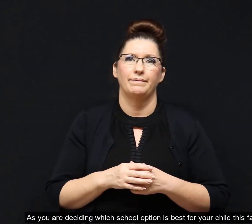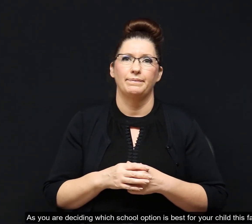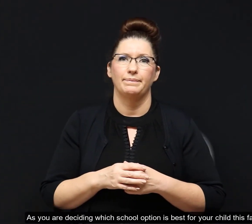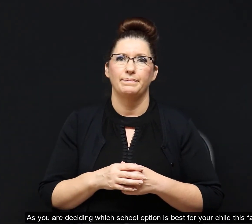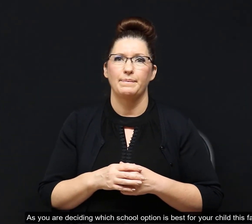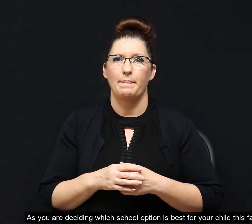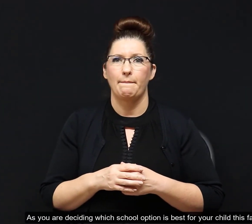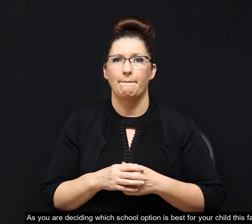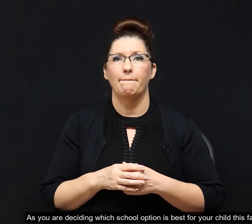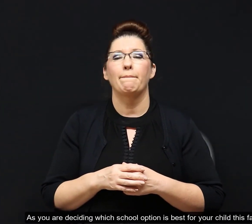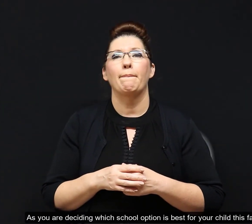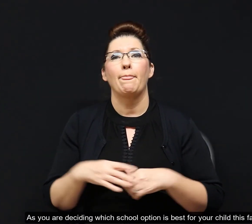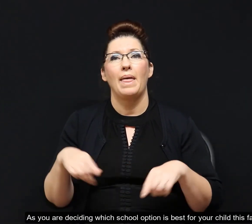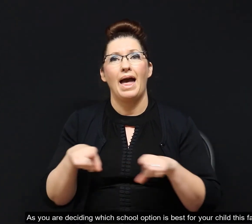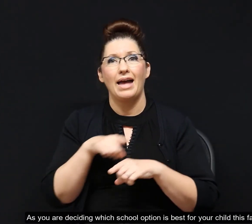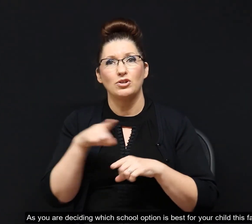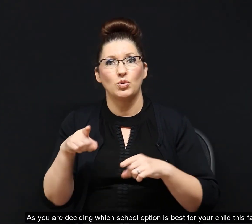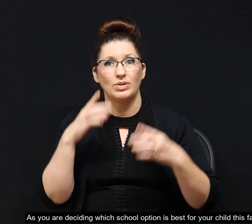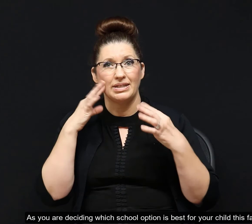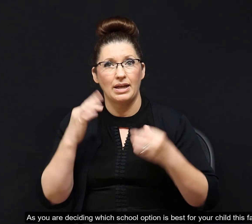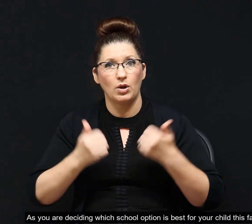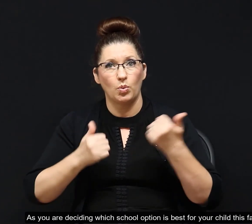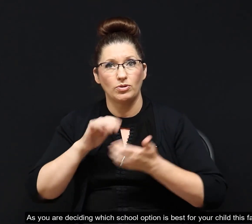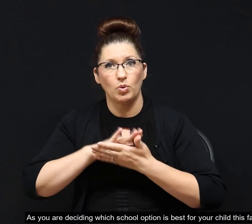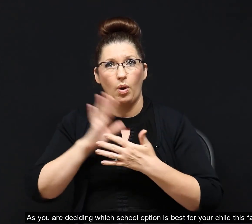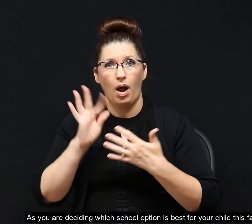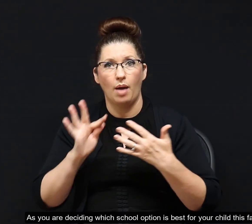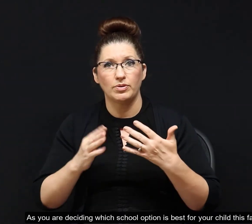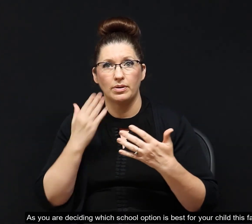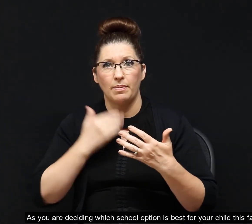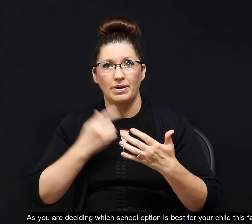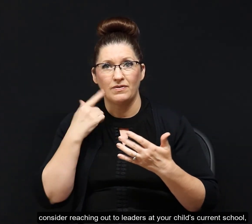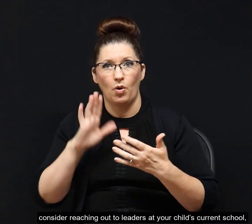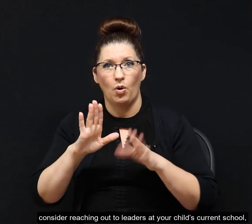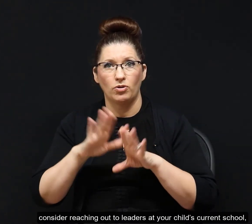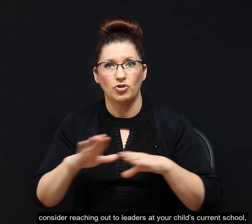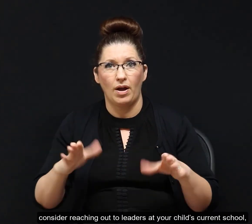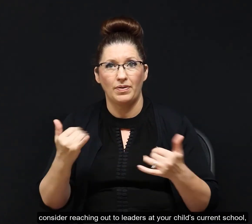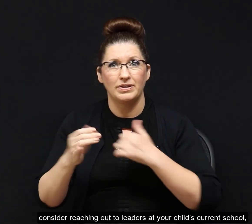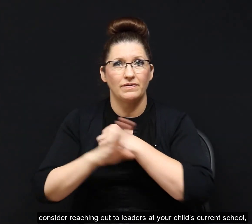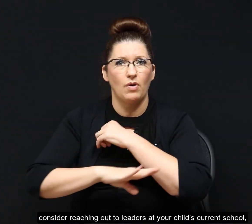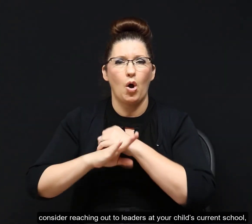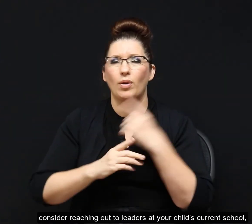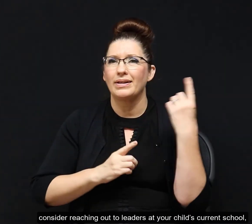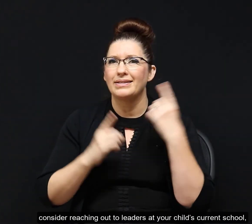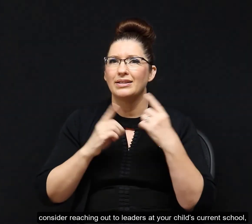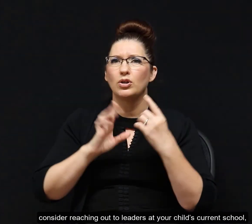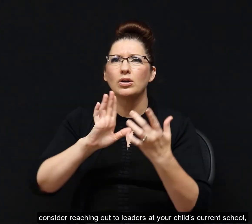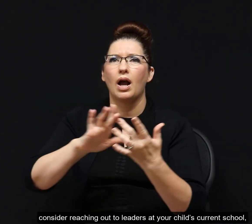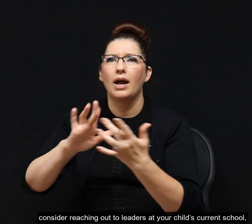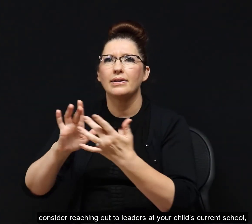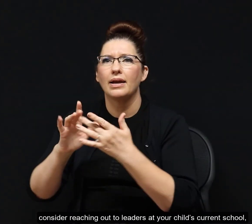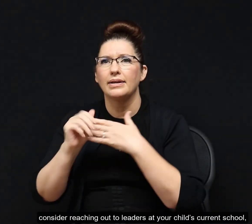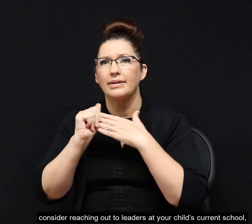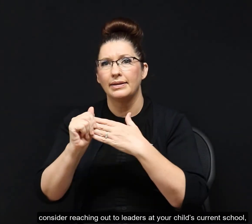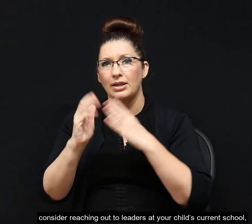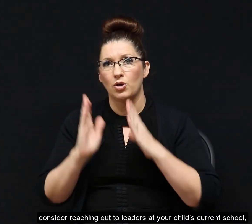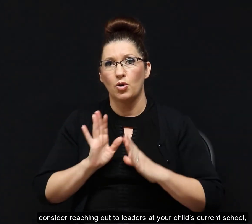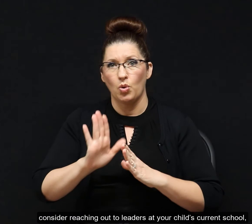As you are deciding which school option is best for your child this fall, consider reaching out to leaders at your child's current school, such